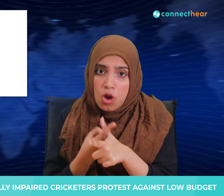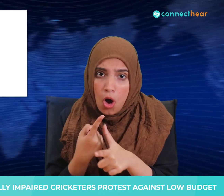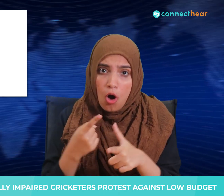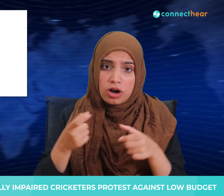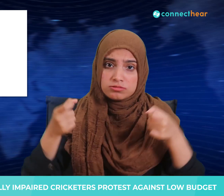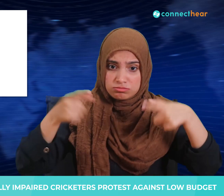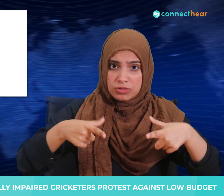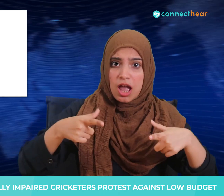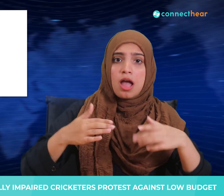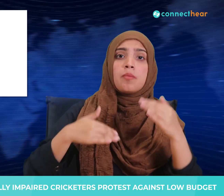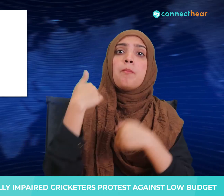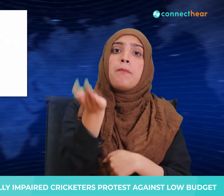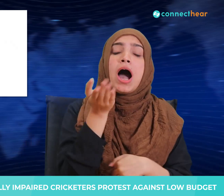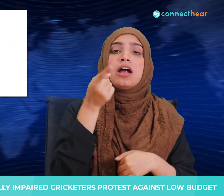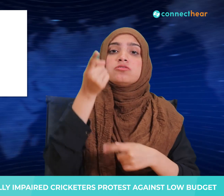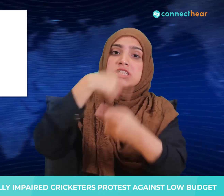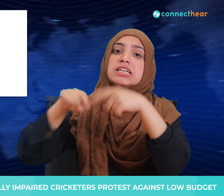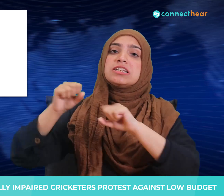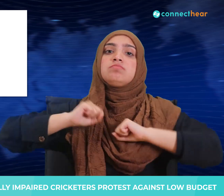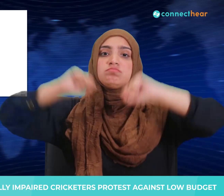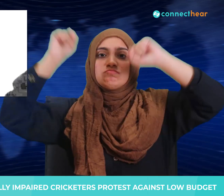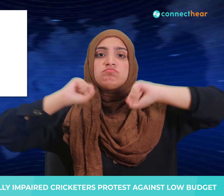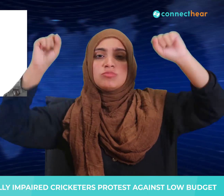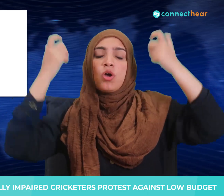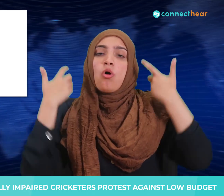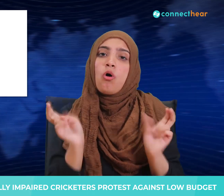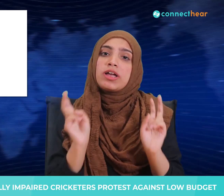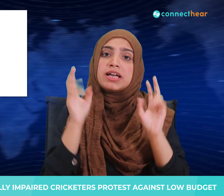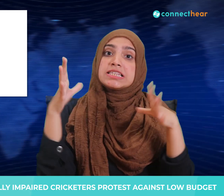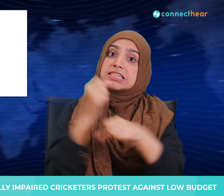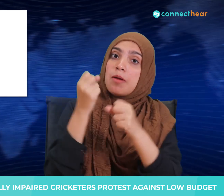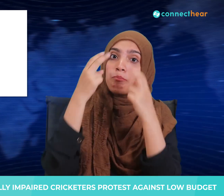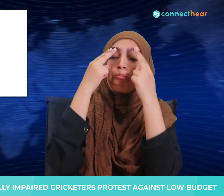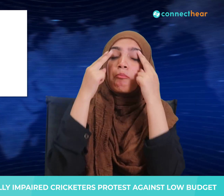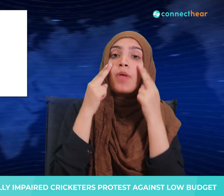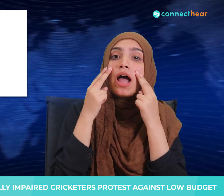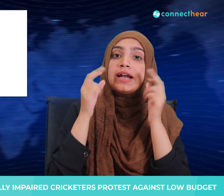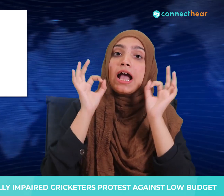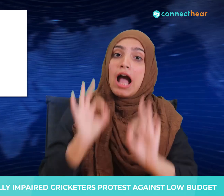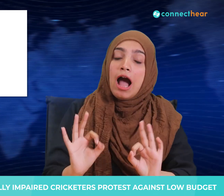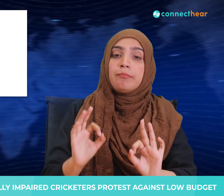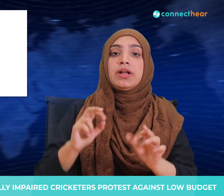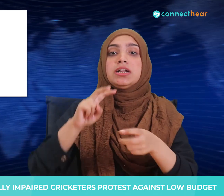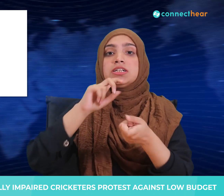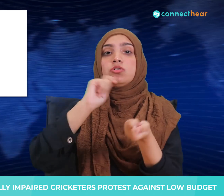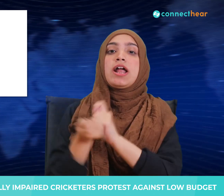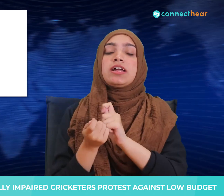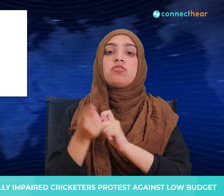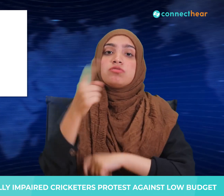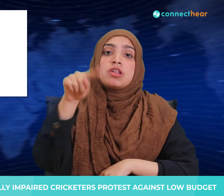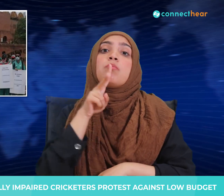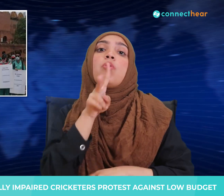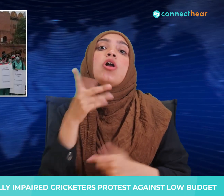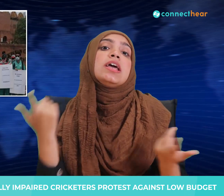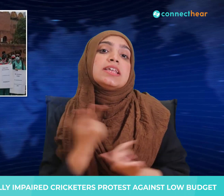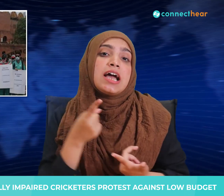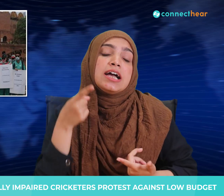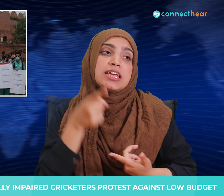and criticized the governing body for low budget. They demanded and asked for an increase in budget. The